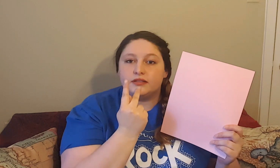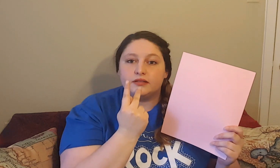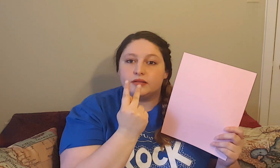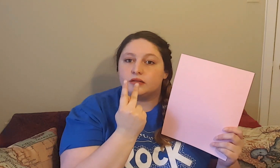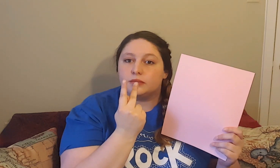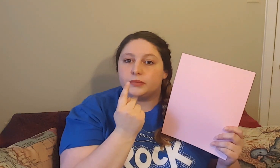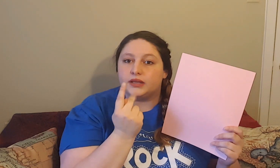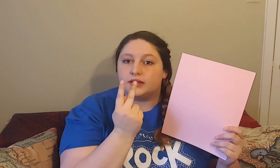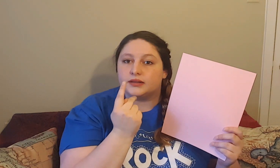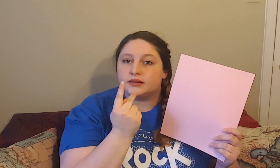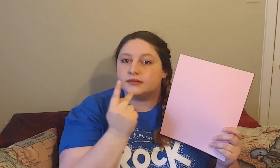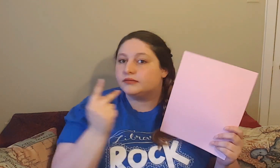pink.